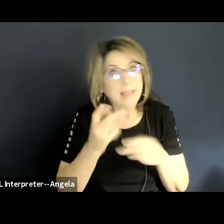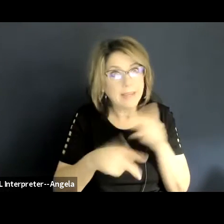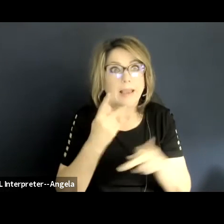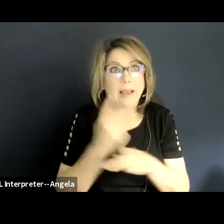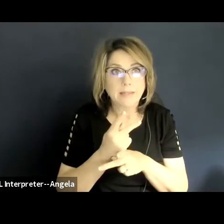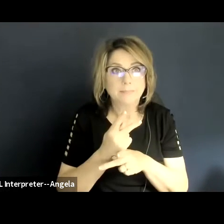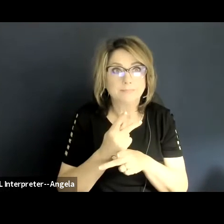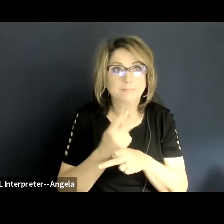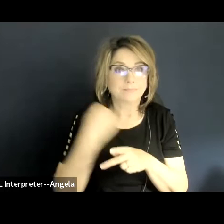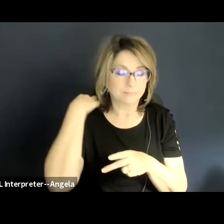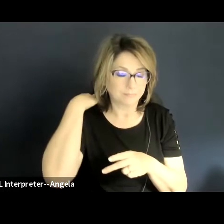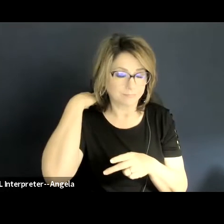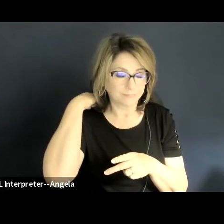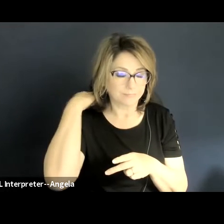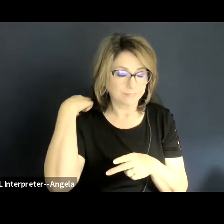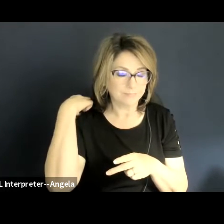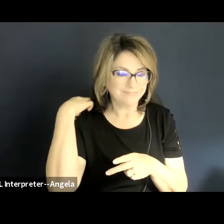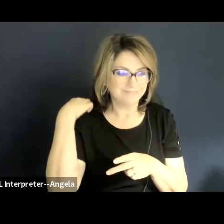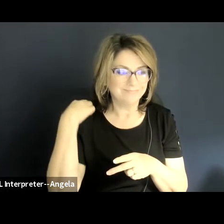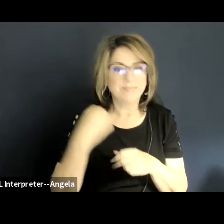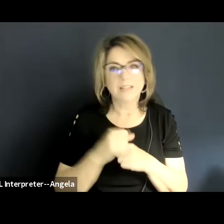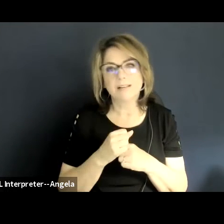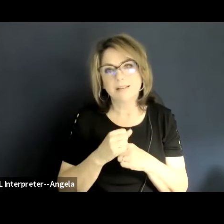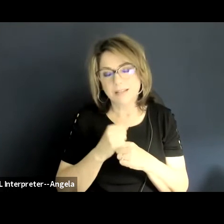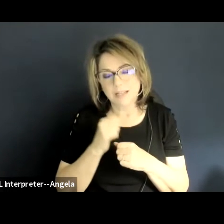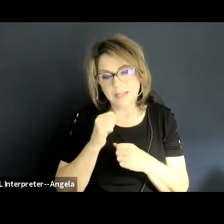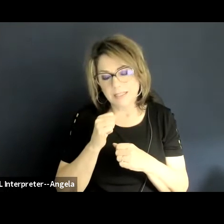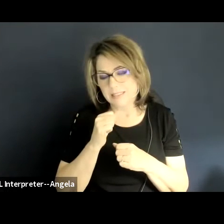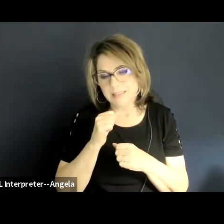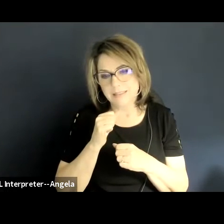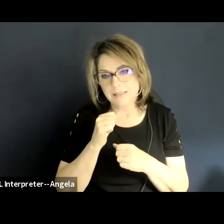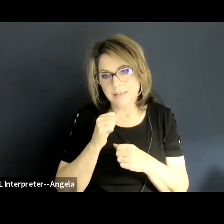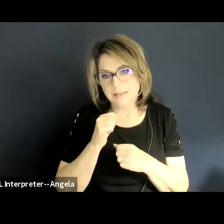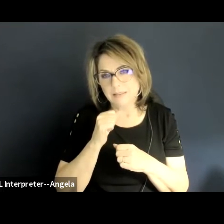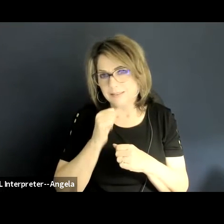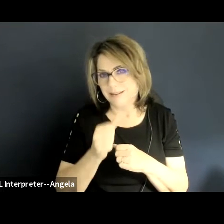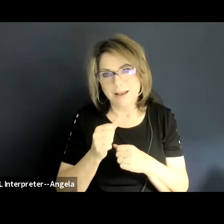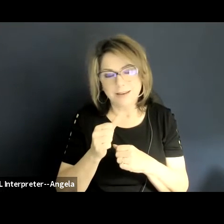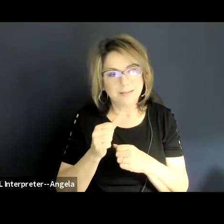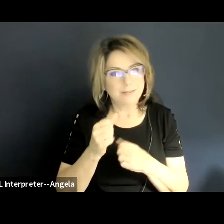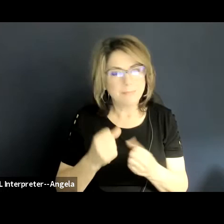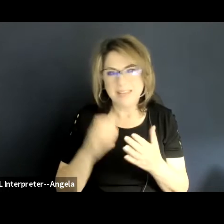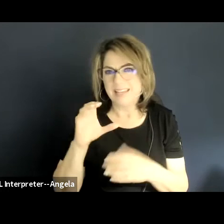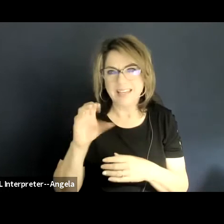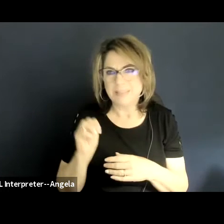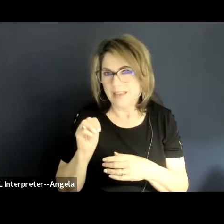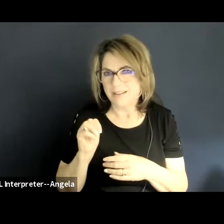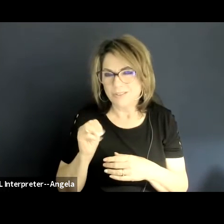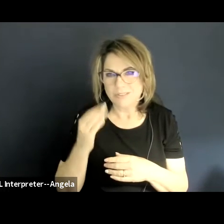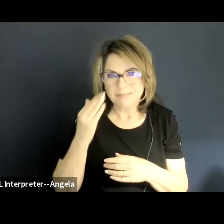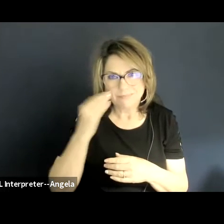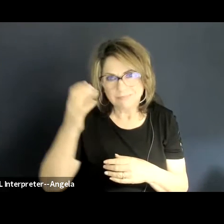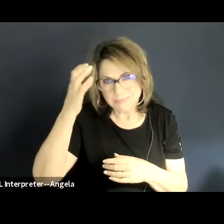That's not something that many case managers, our existing case managers, are really educated on. There's very